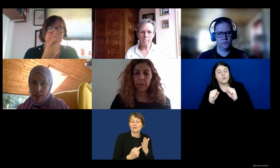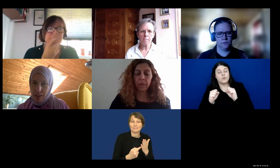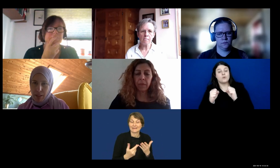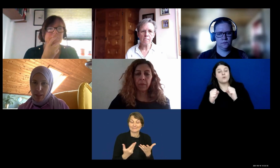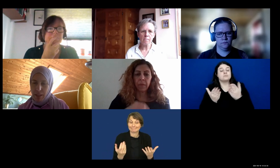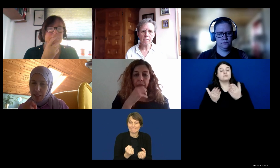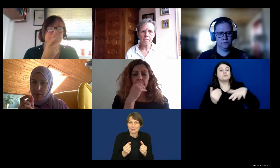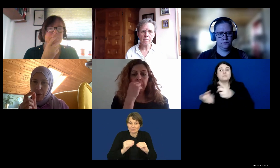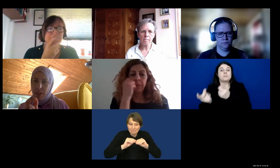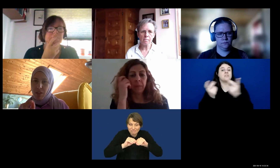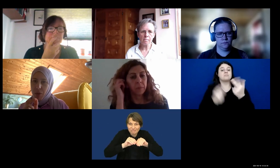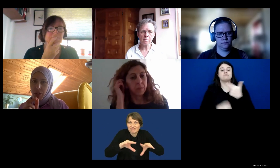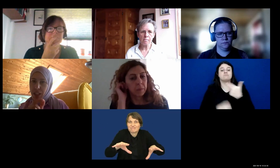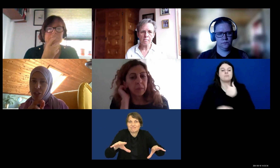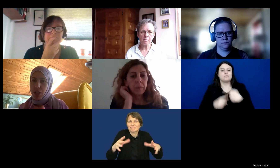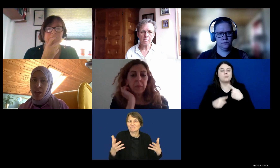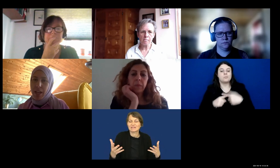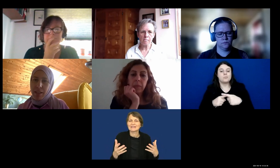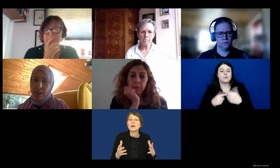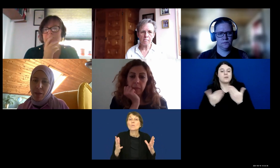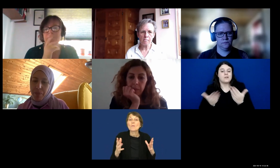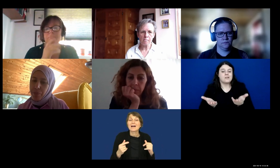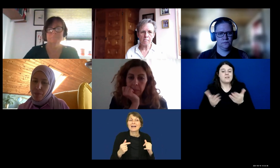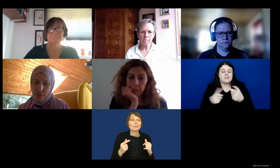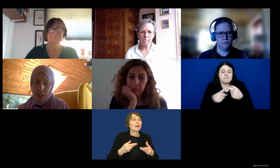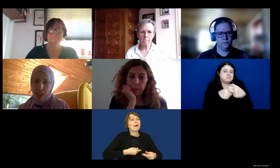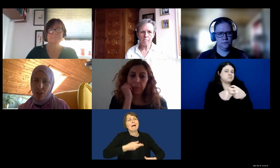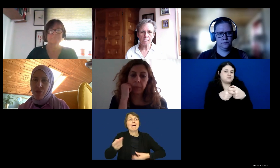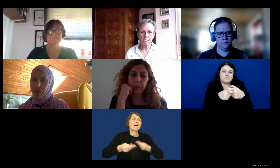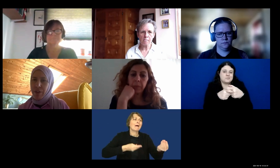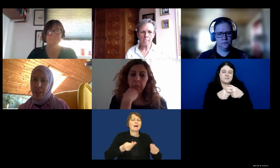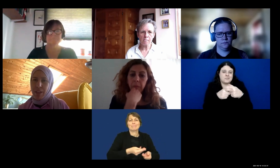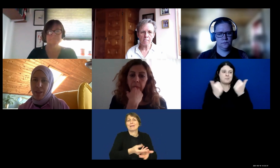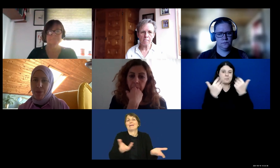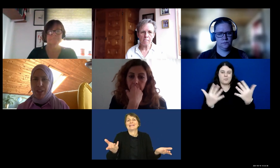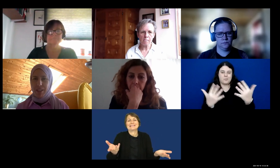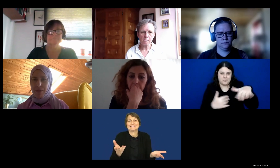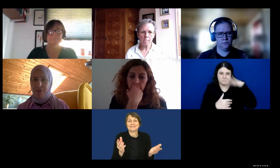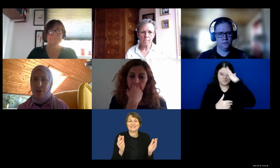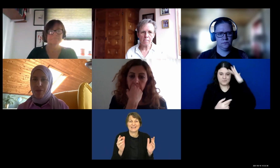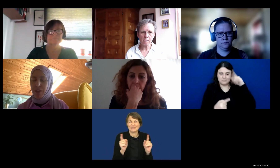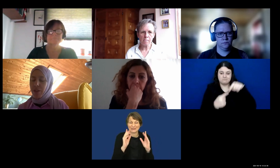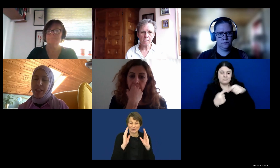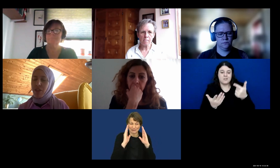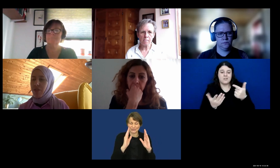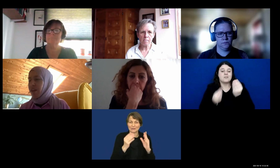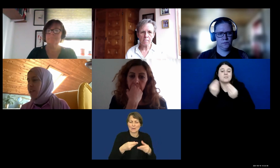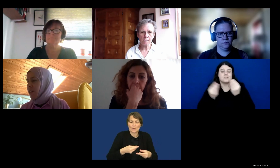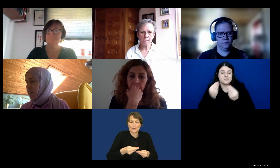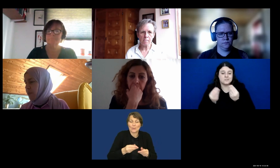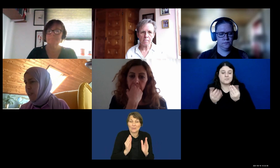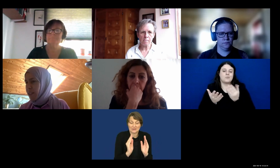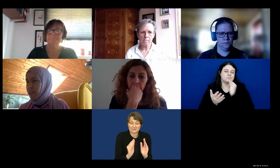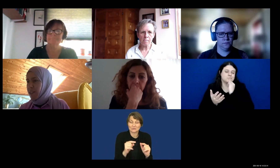because it's a very small niche, and it's not very productive or it's not